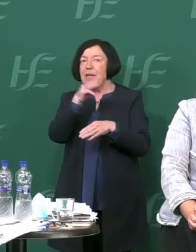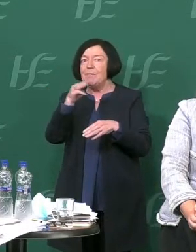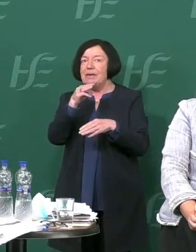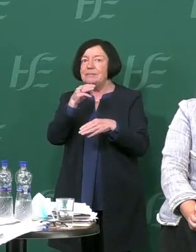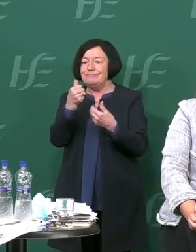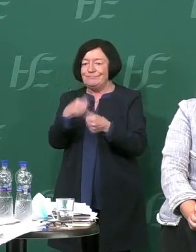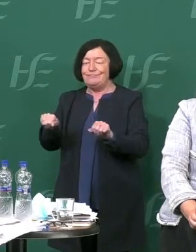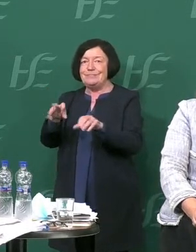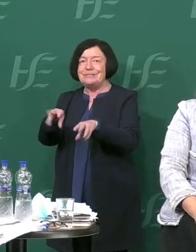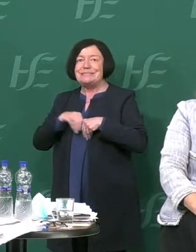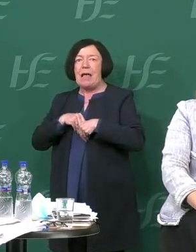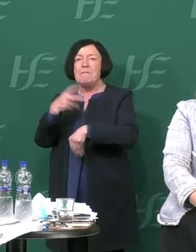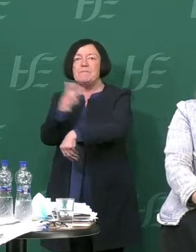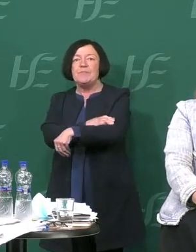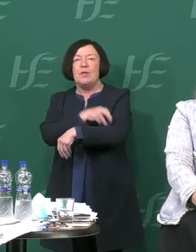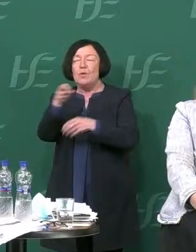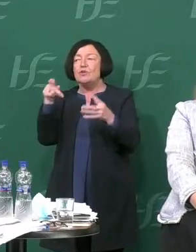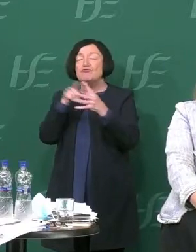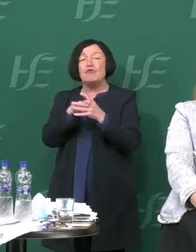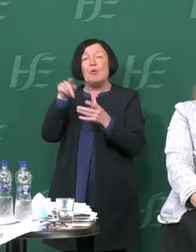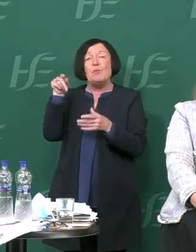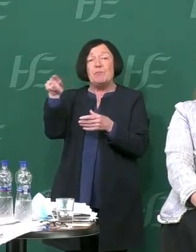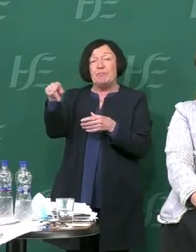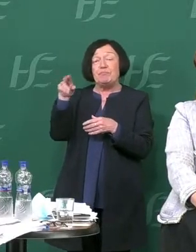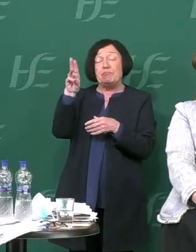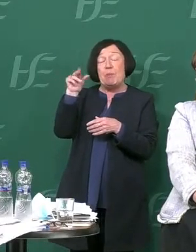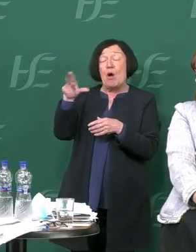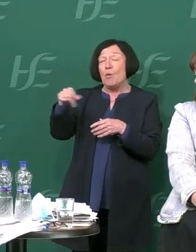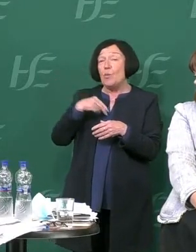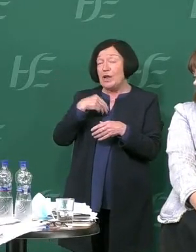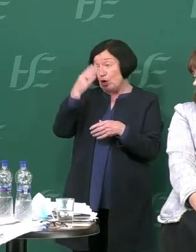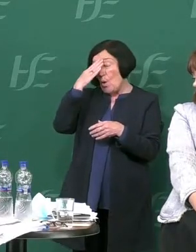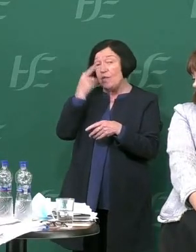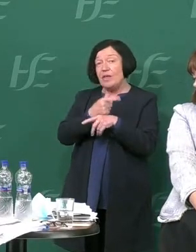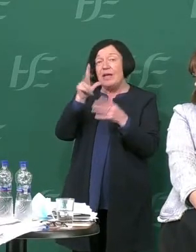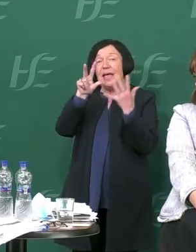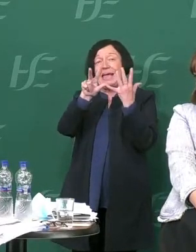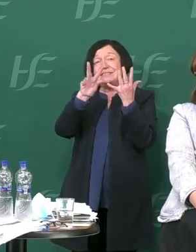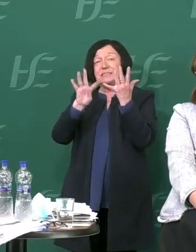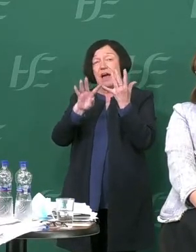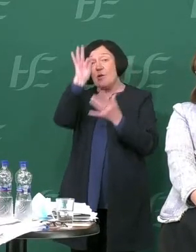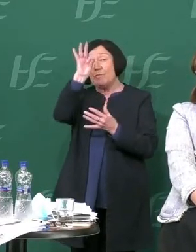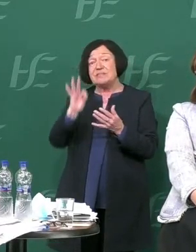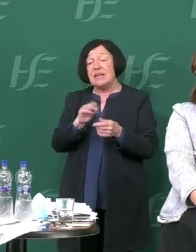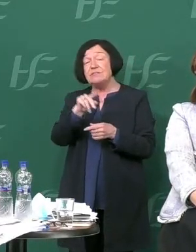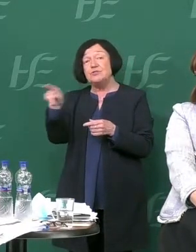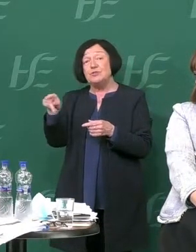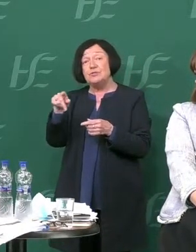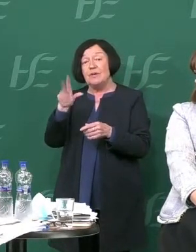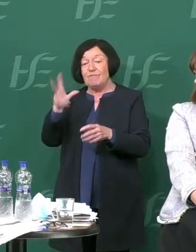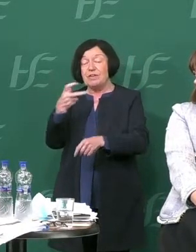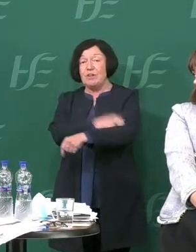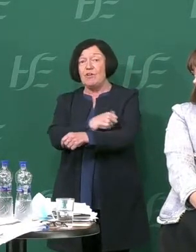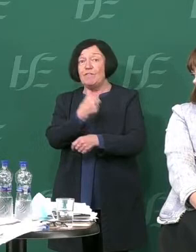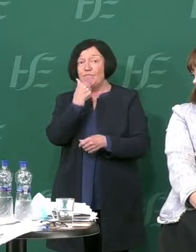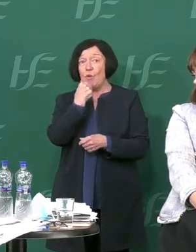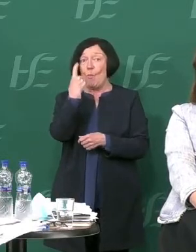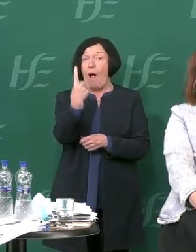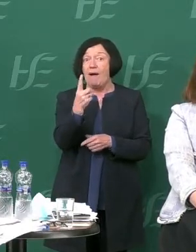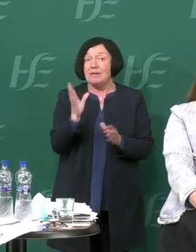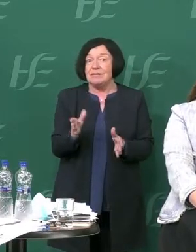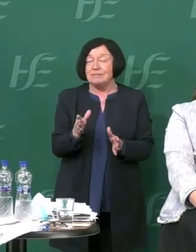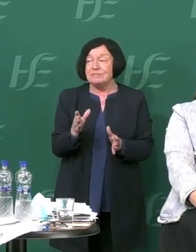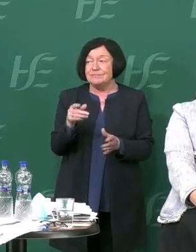the population that we're working through, Paul. In simple terms, I mean, you know that we're at 89% today, dose ones. You see when they all come